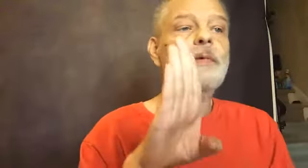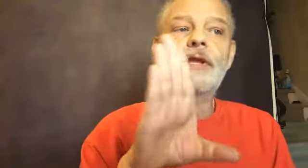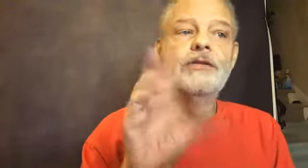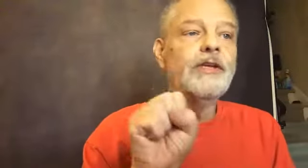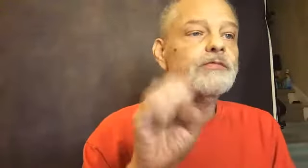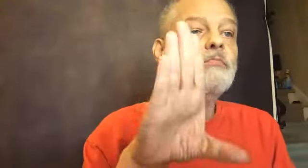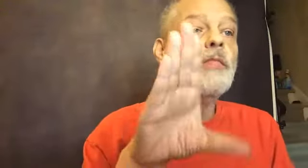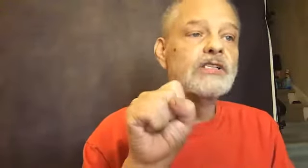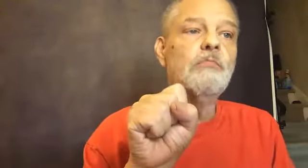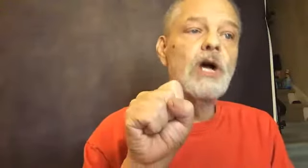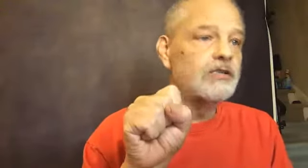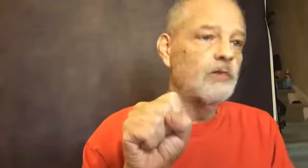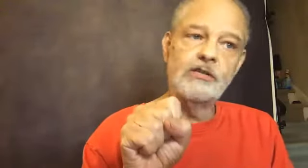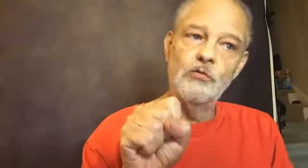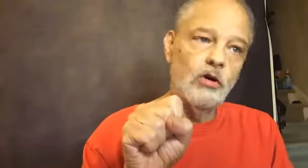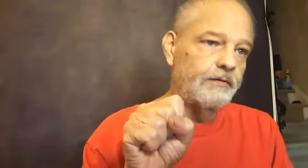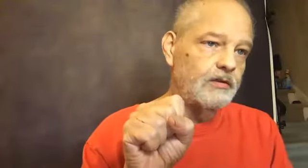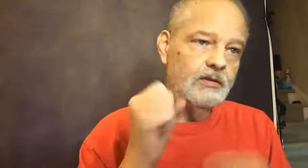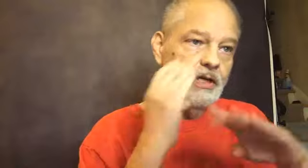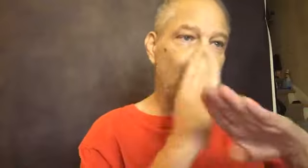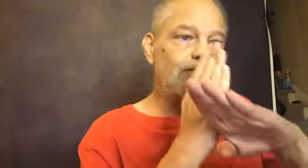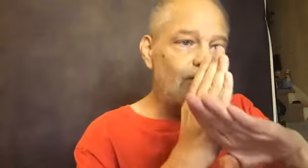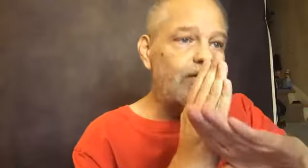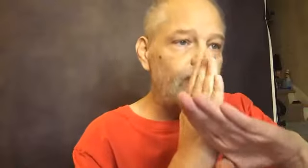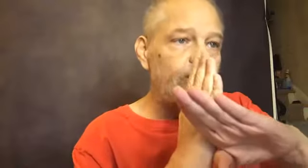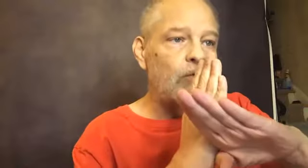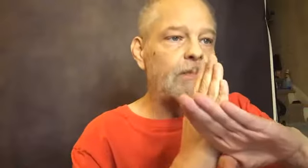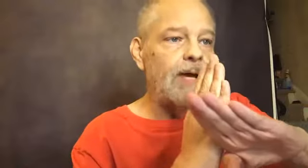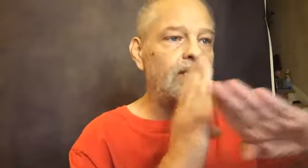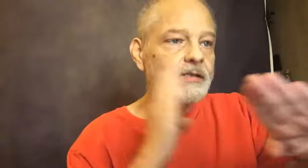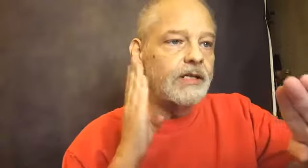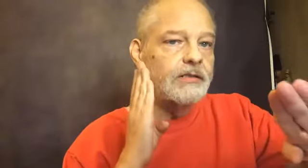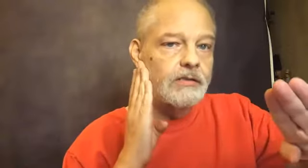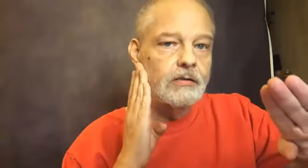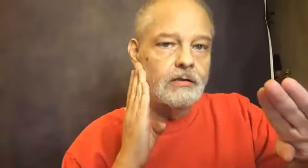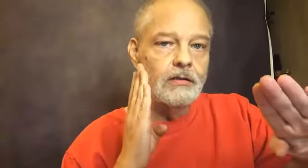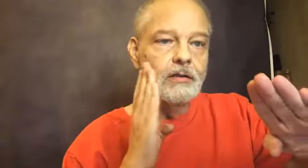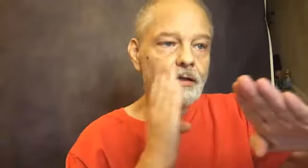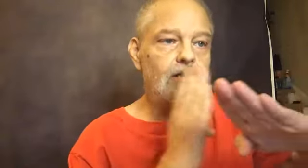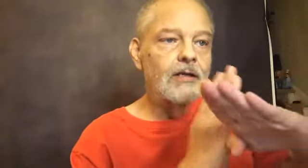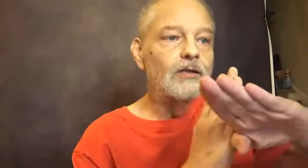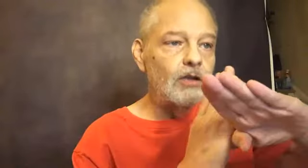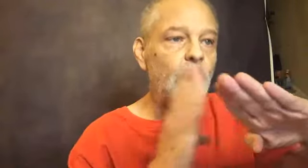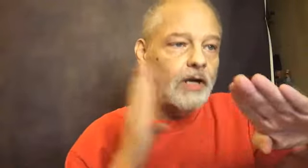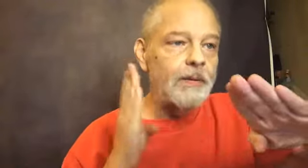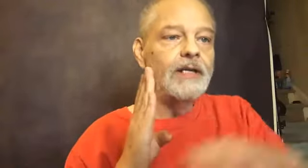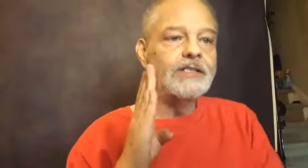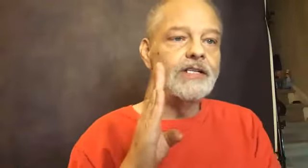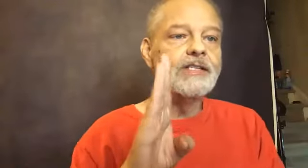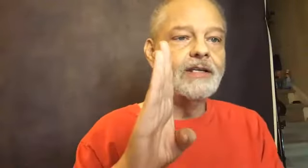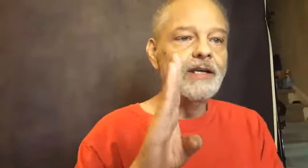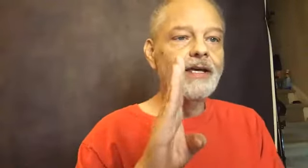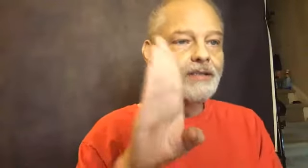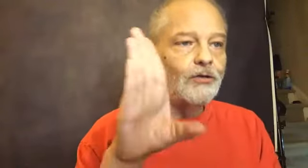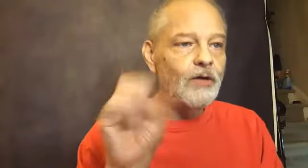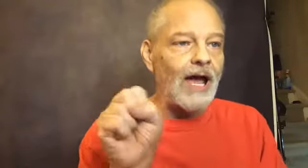You see this much more often, because look at what a pain this is. Look at what a pain this is, and look at how